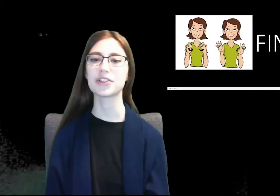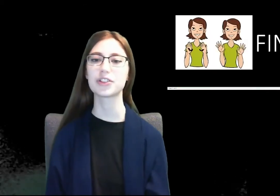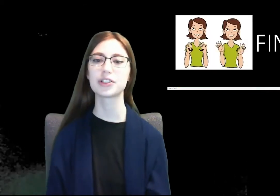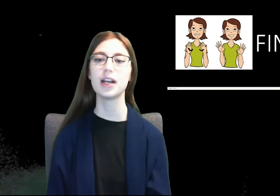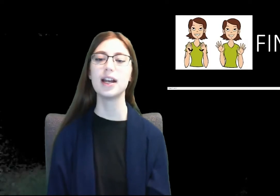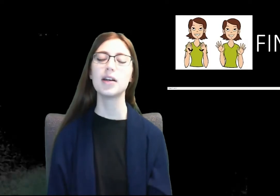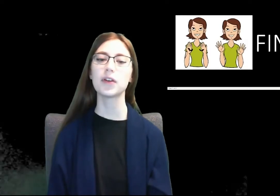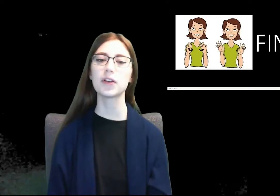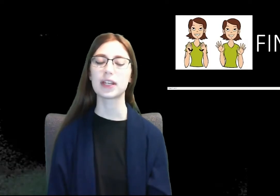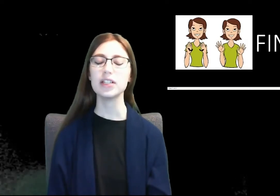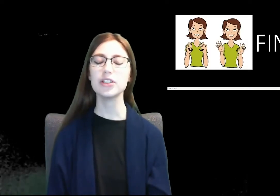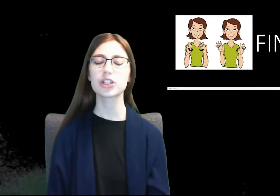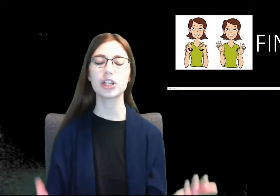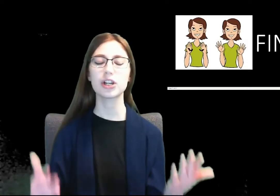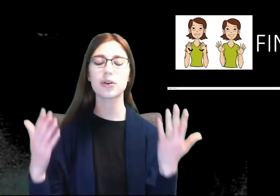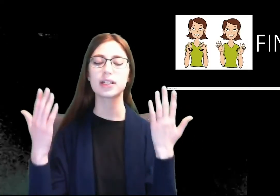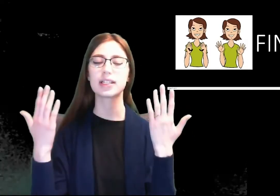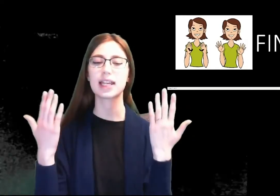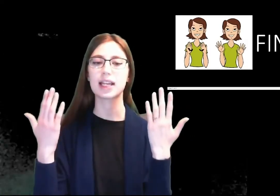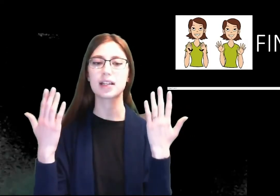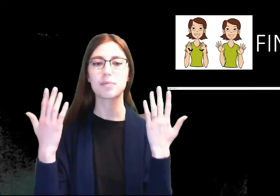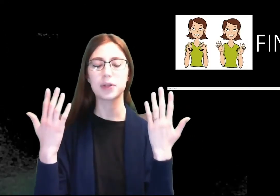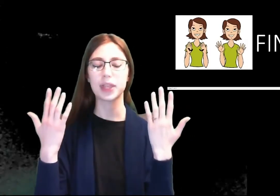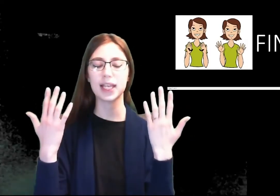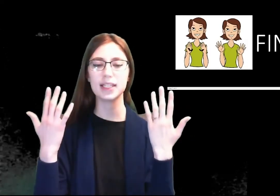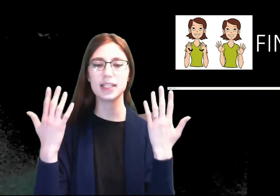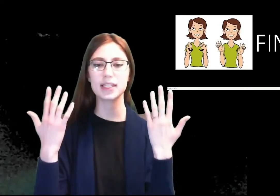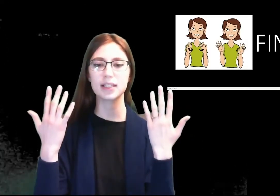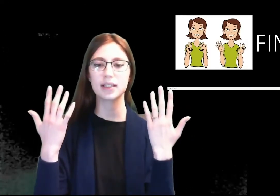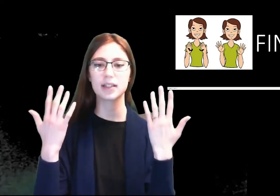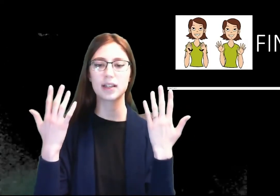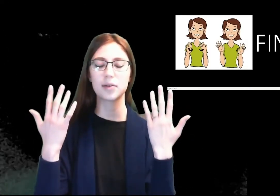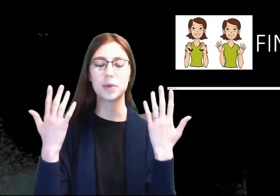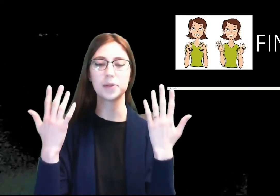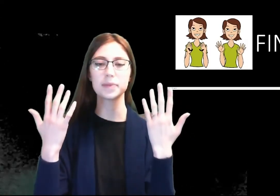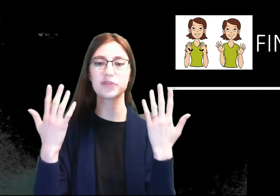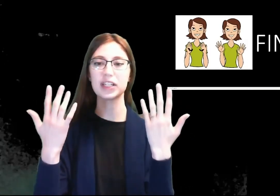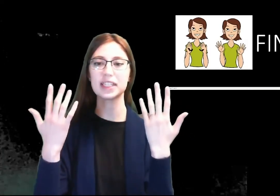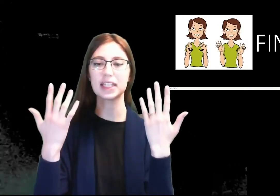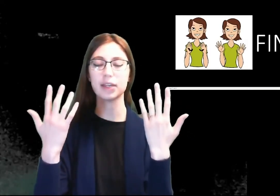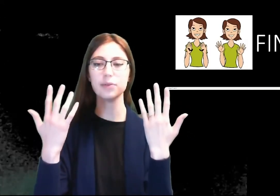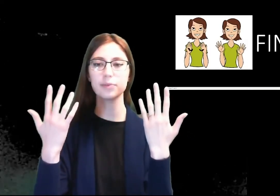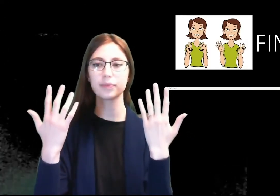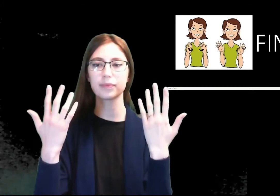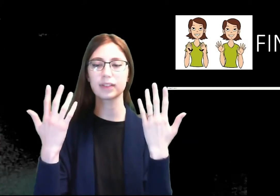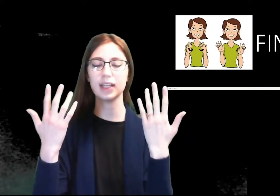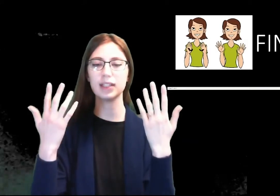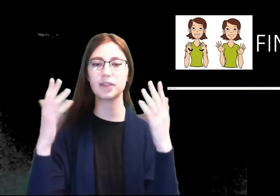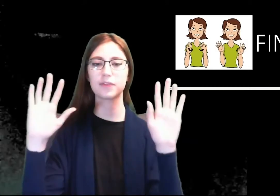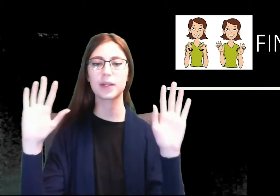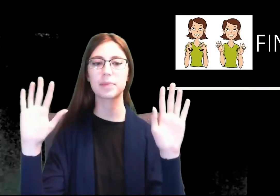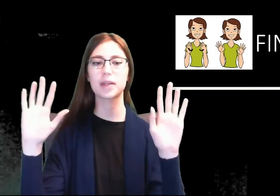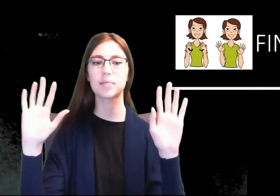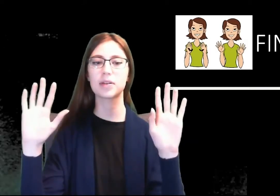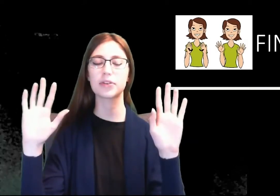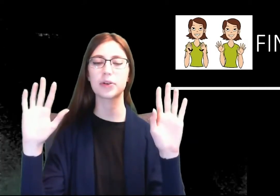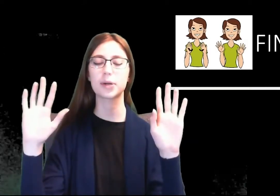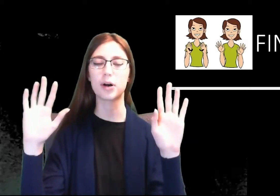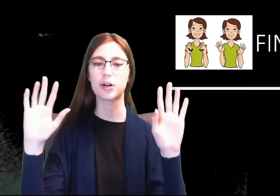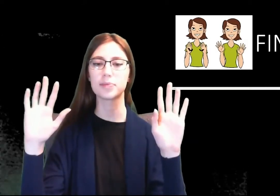Finish. For finish, you're going to take both hands, palms facing you, and then flip them so your palms